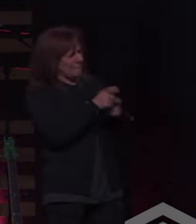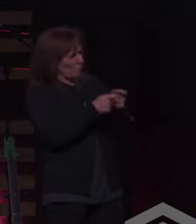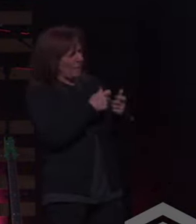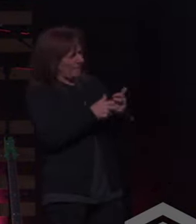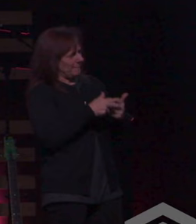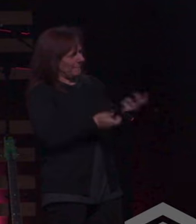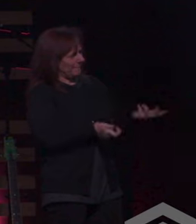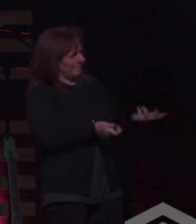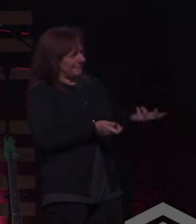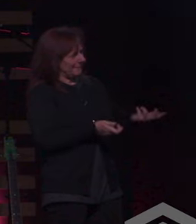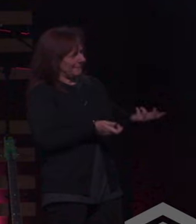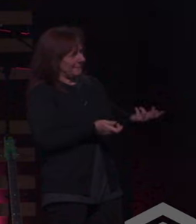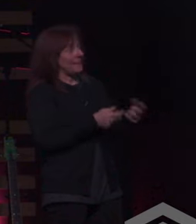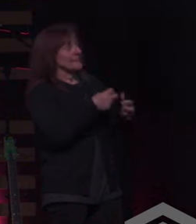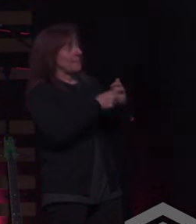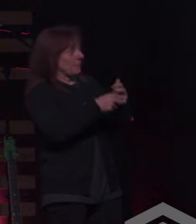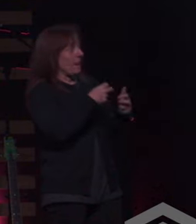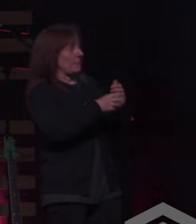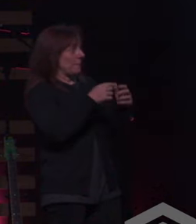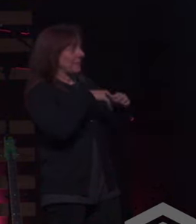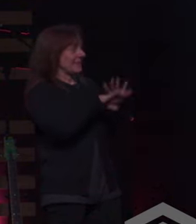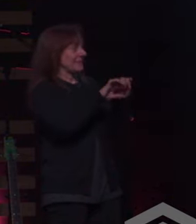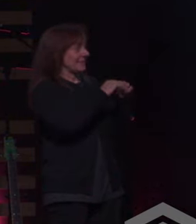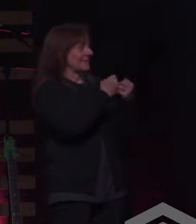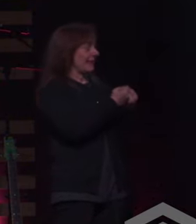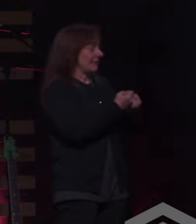plague in our society.